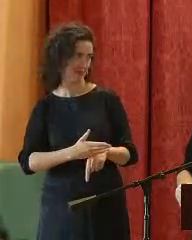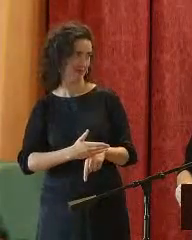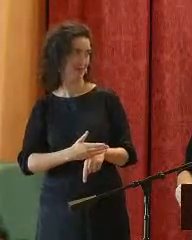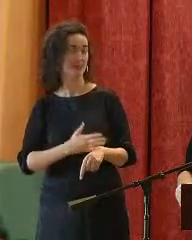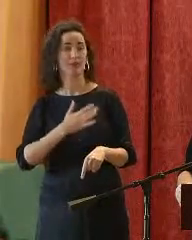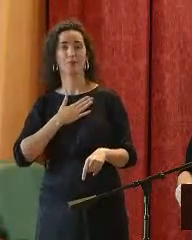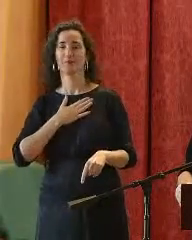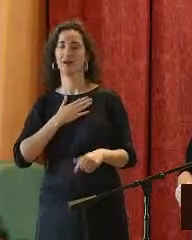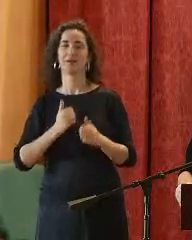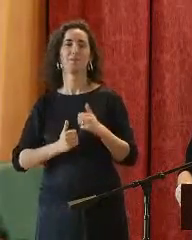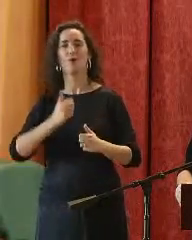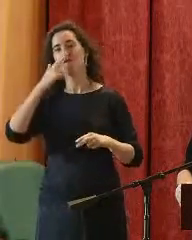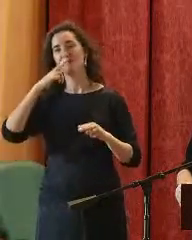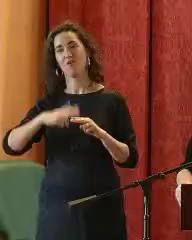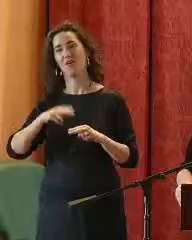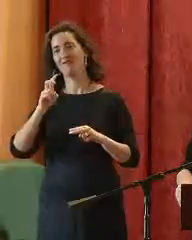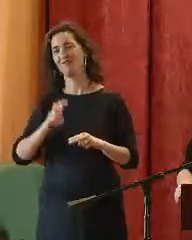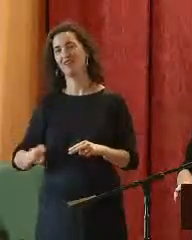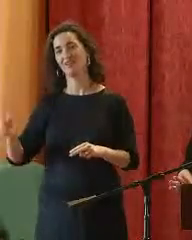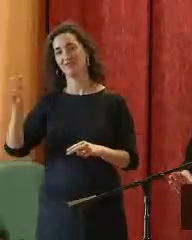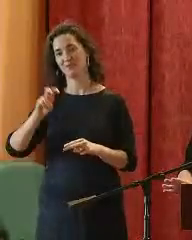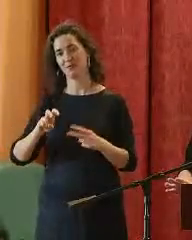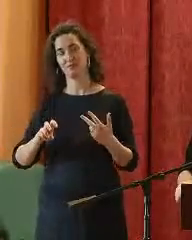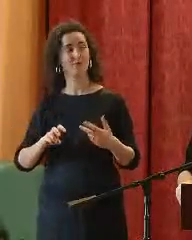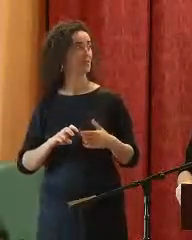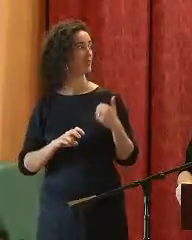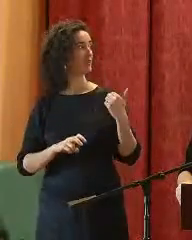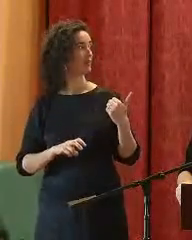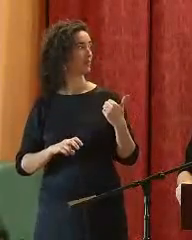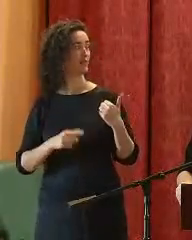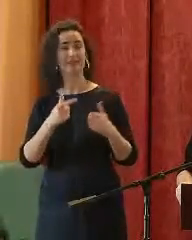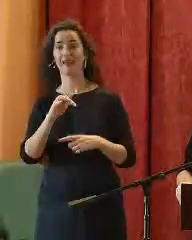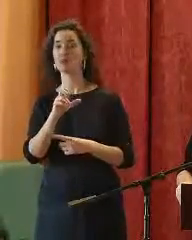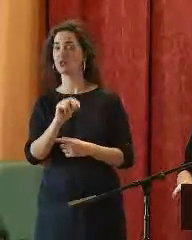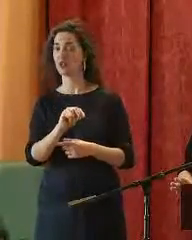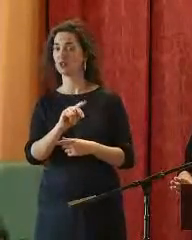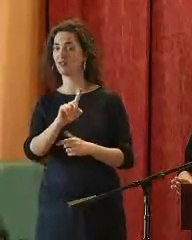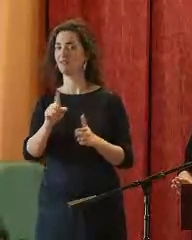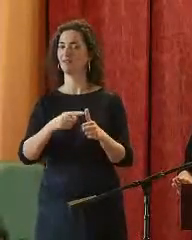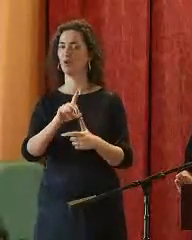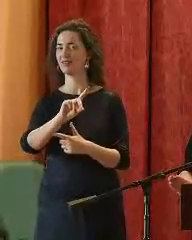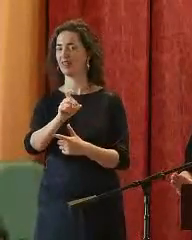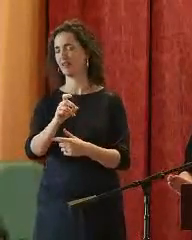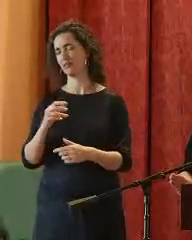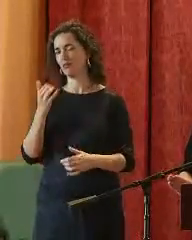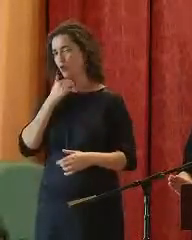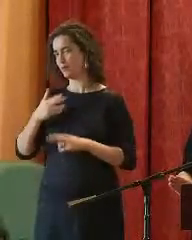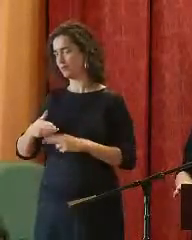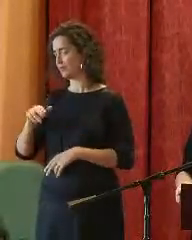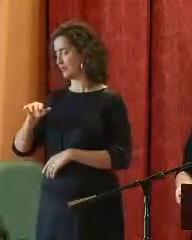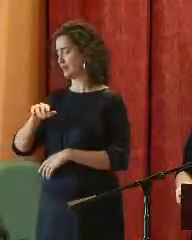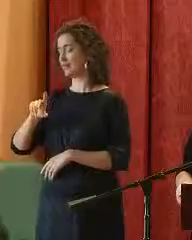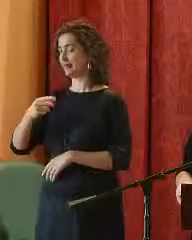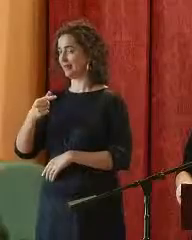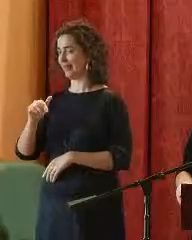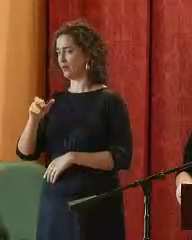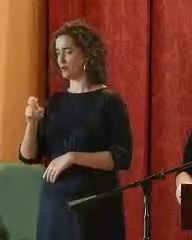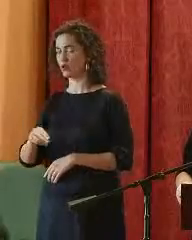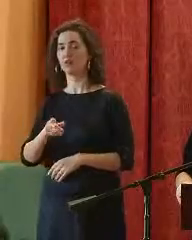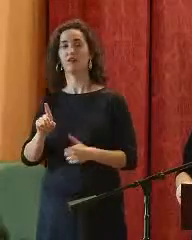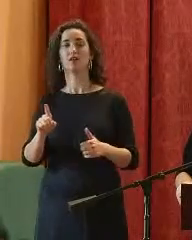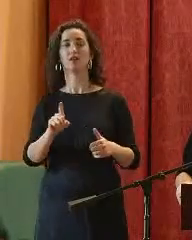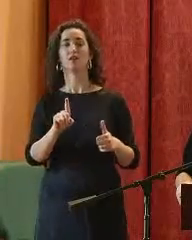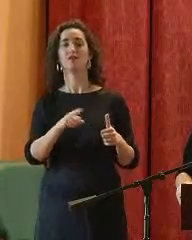my most fun adventure. When Garrison was first diagnosed with autism, very shortly after, when everything